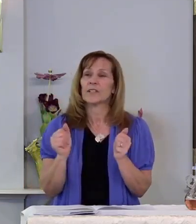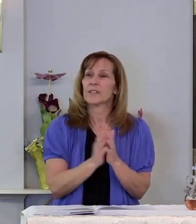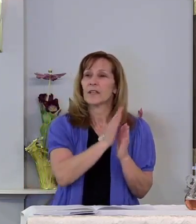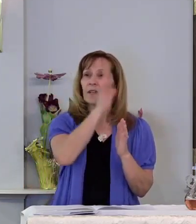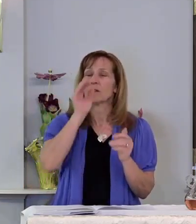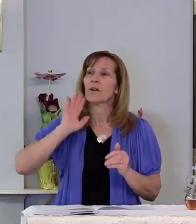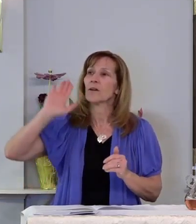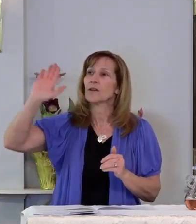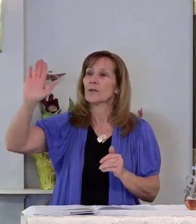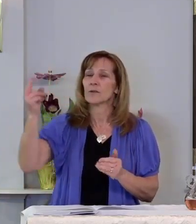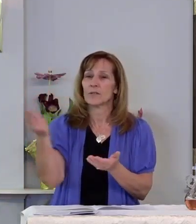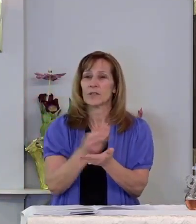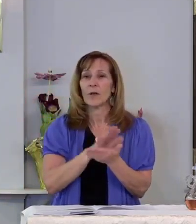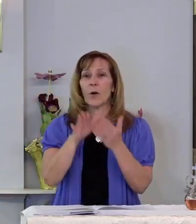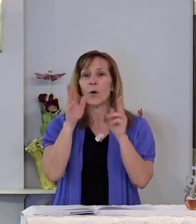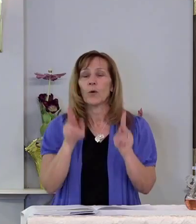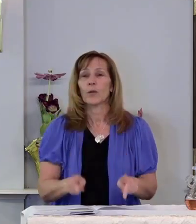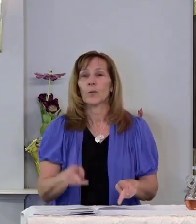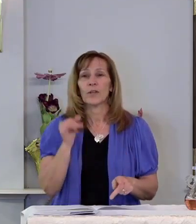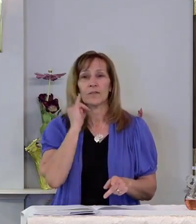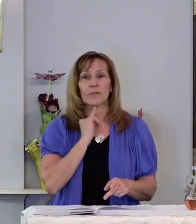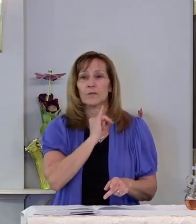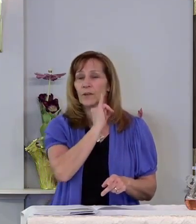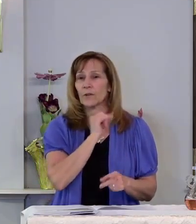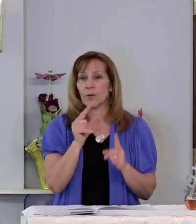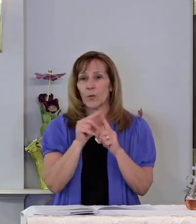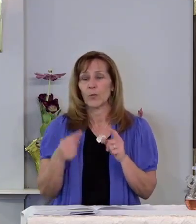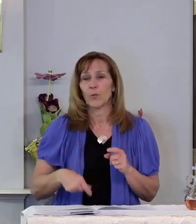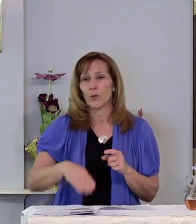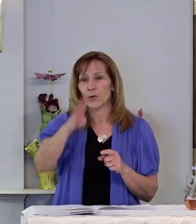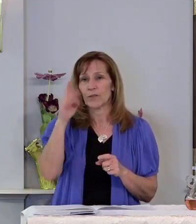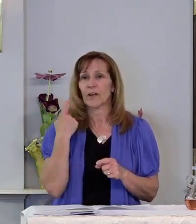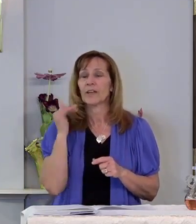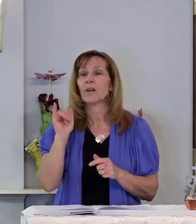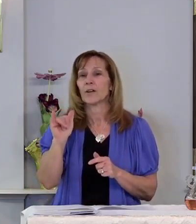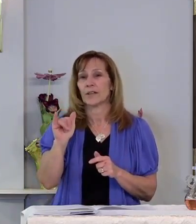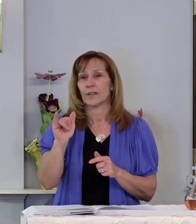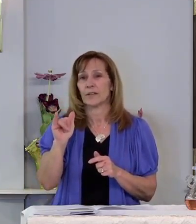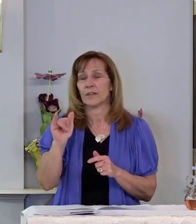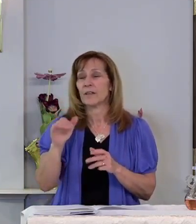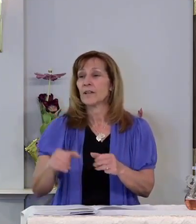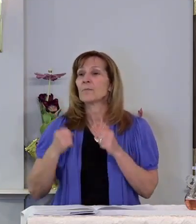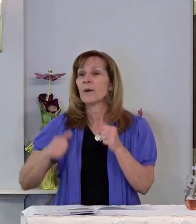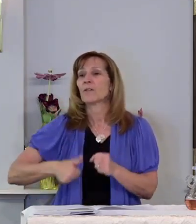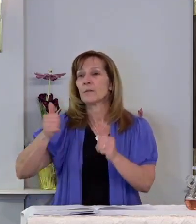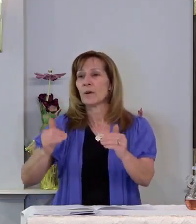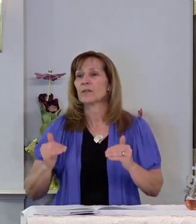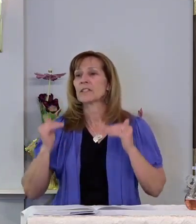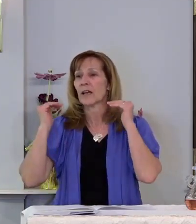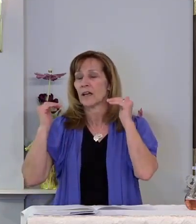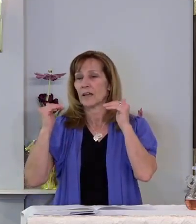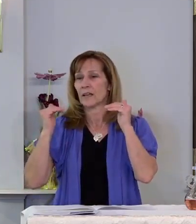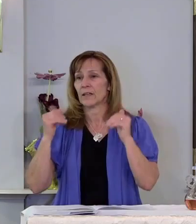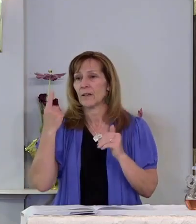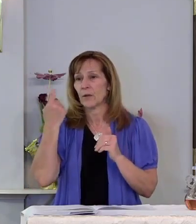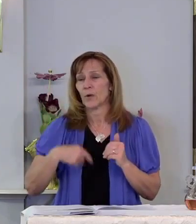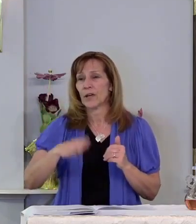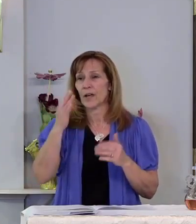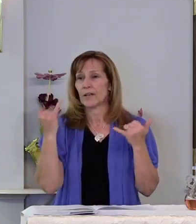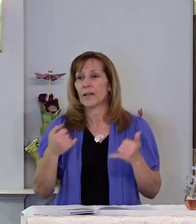meal. May your word take flesh in us. Awake your people. Fill us with your